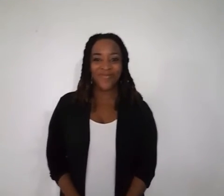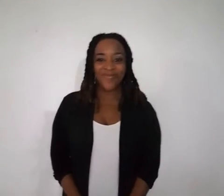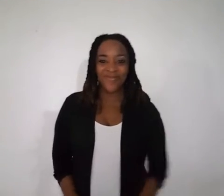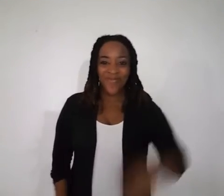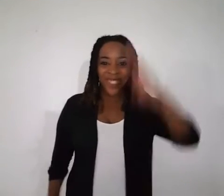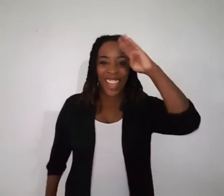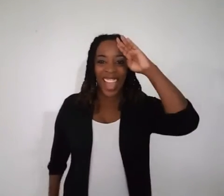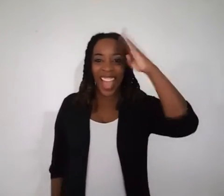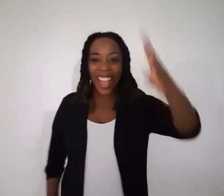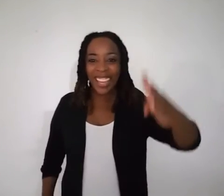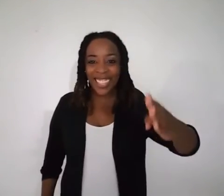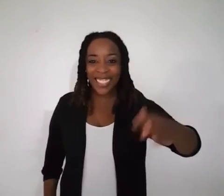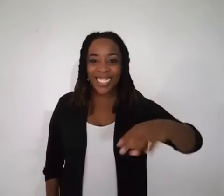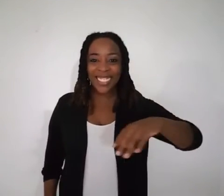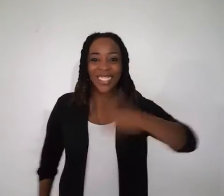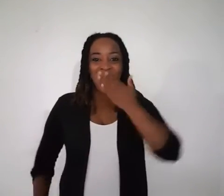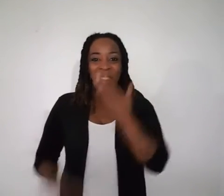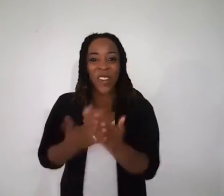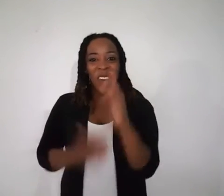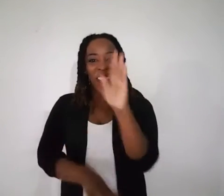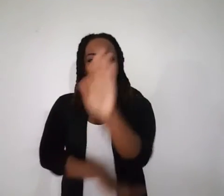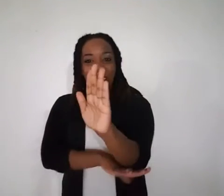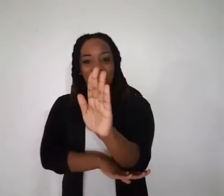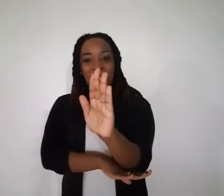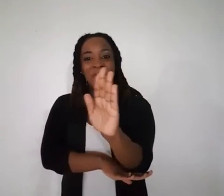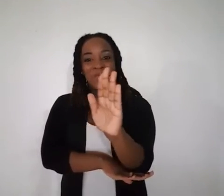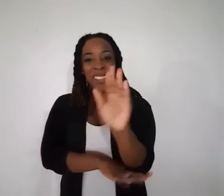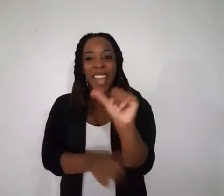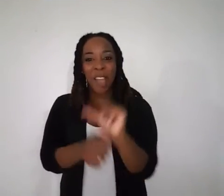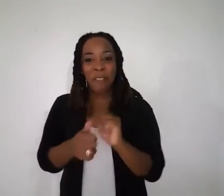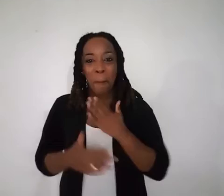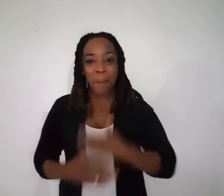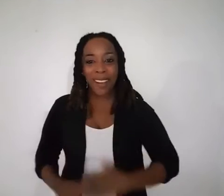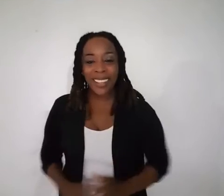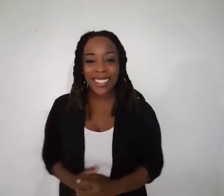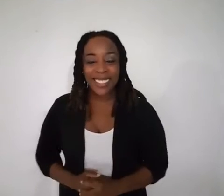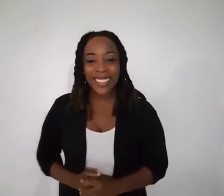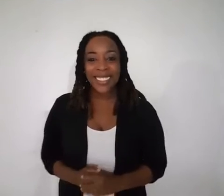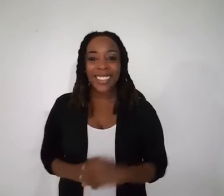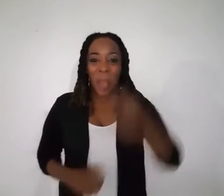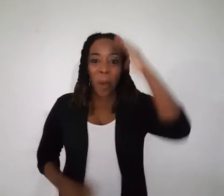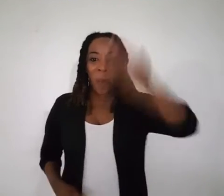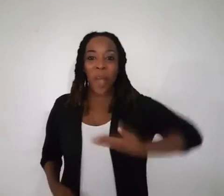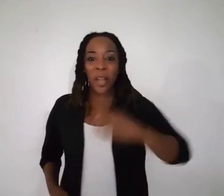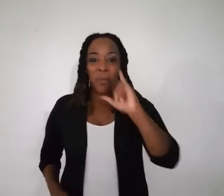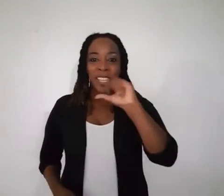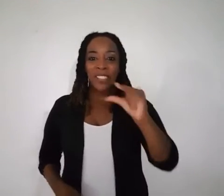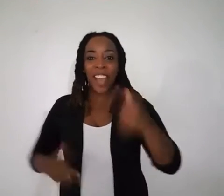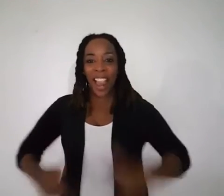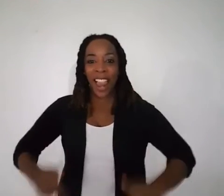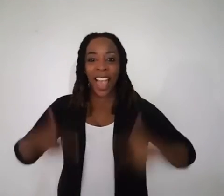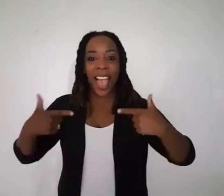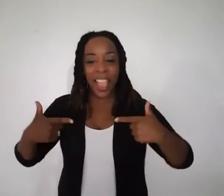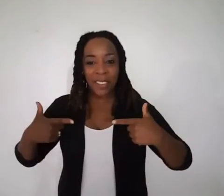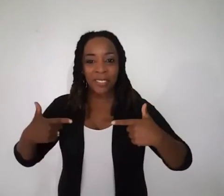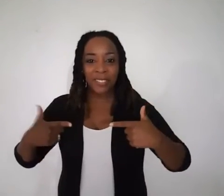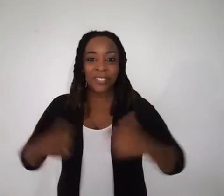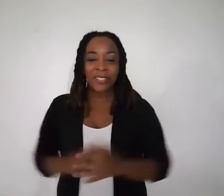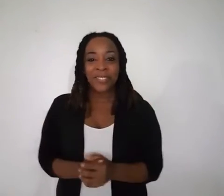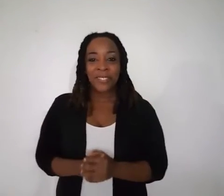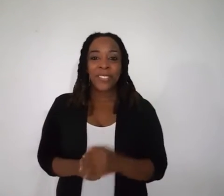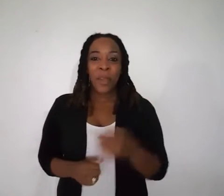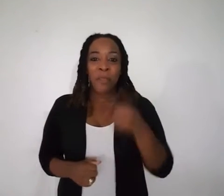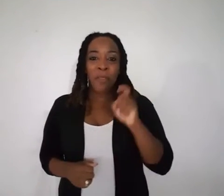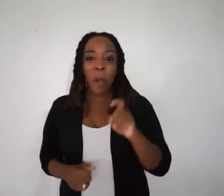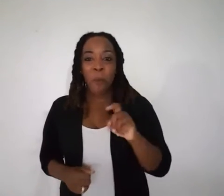Hi, good afternoon, everyone. Welcome to Instagram Live, being brought to you by One of a Kind Kids JA